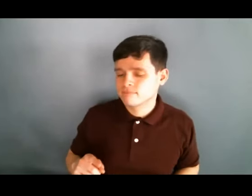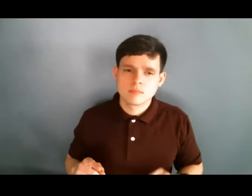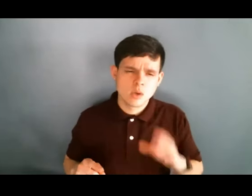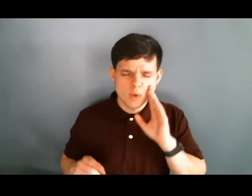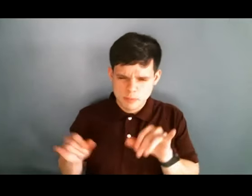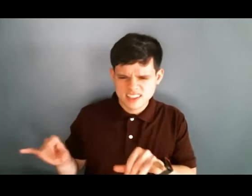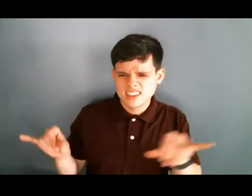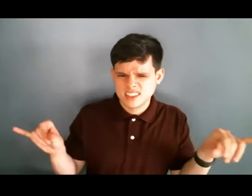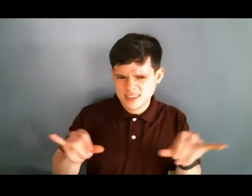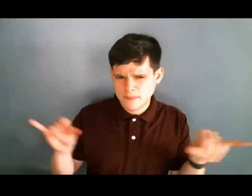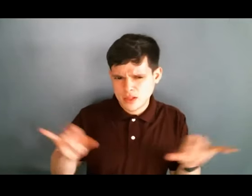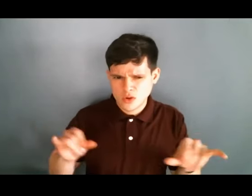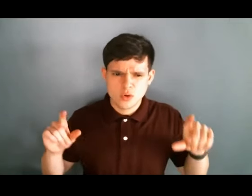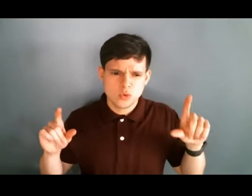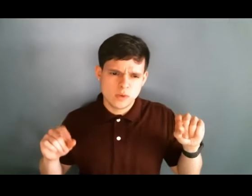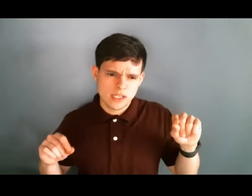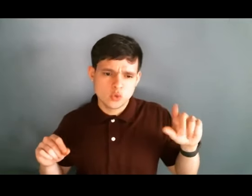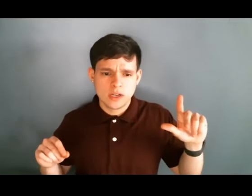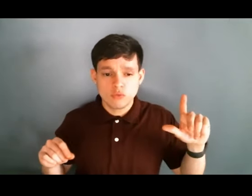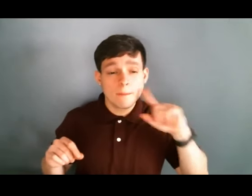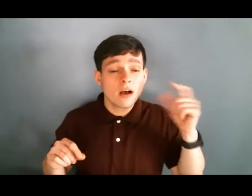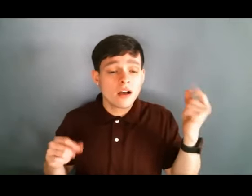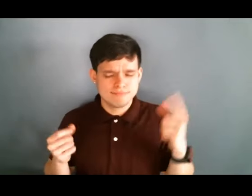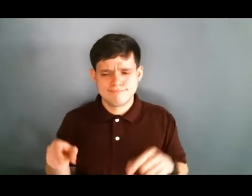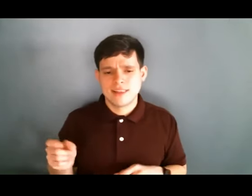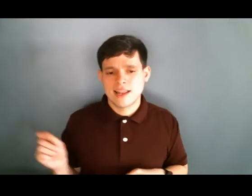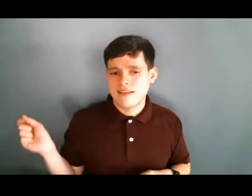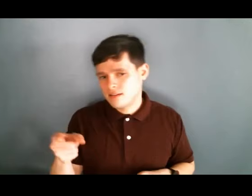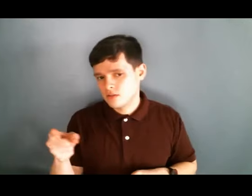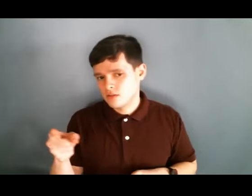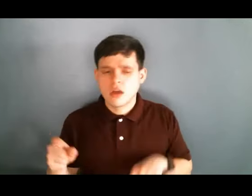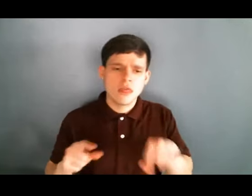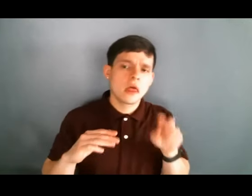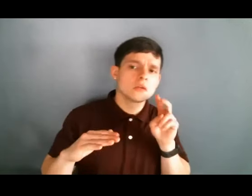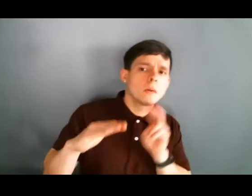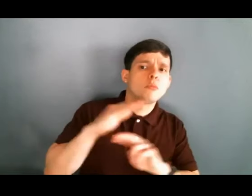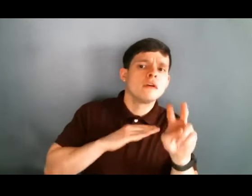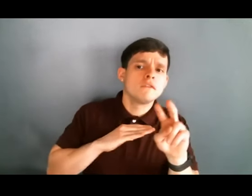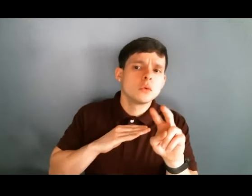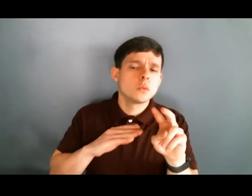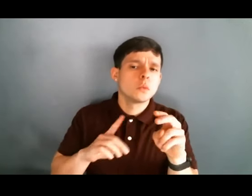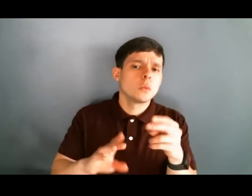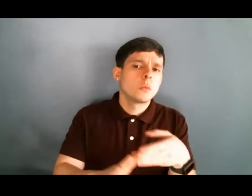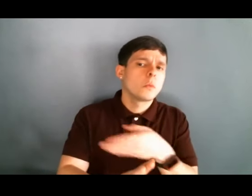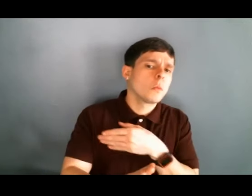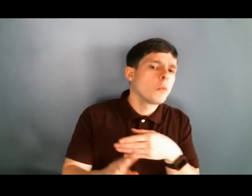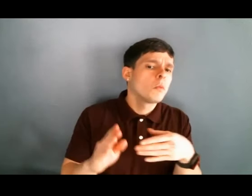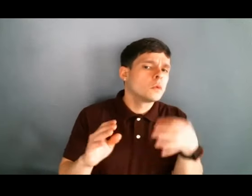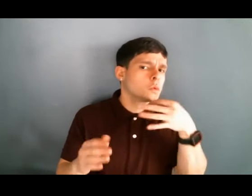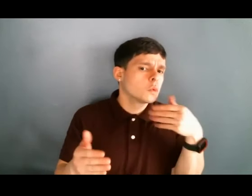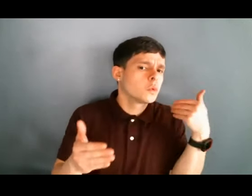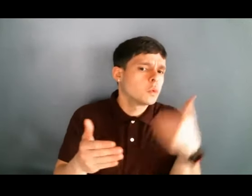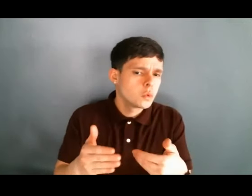the 2023 cycle, but it will be next year. So this is really giving you a preview of what's coming down the pipeline from